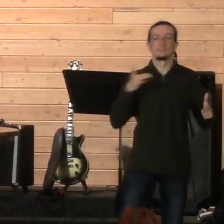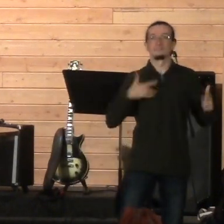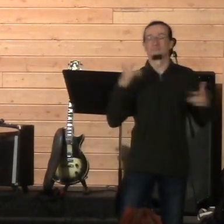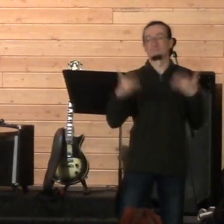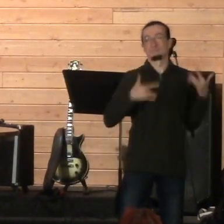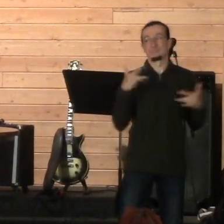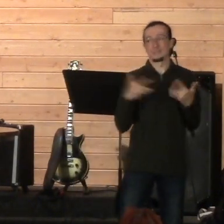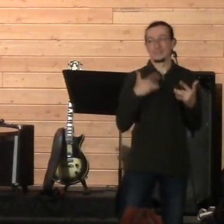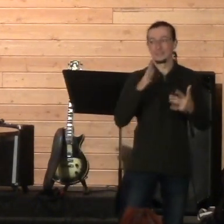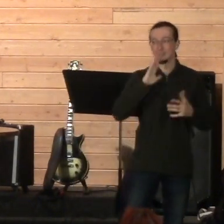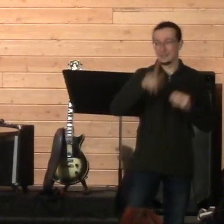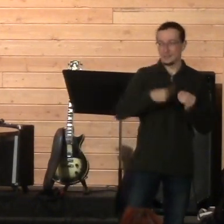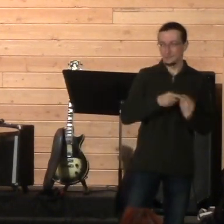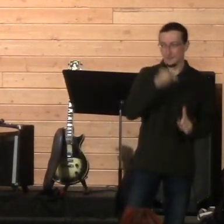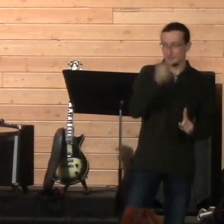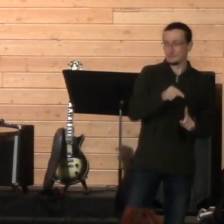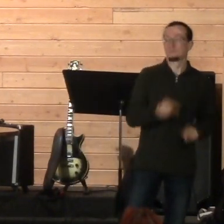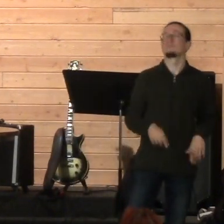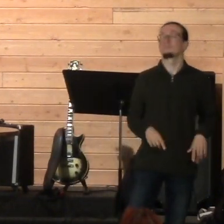Man, okay.